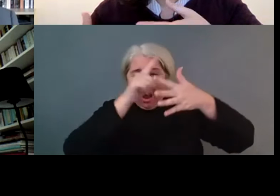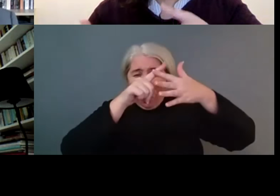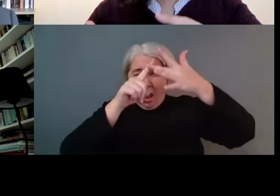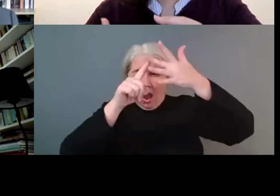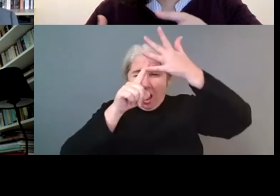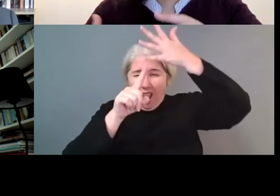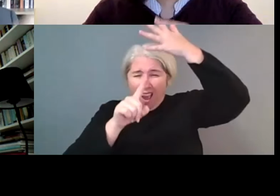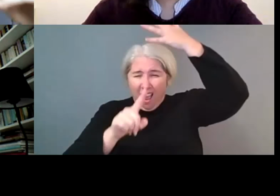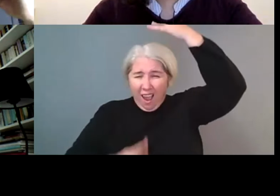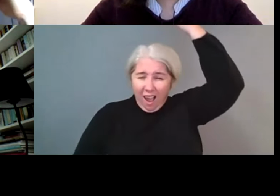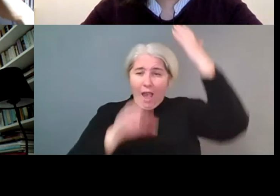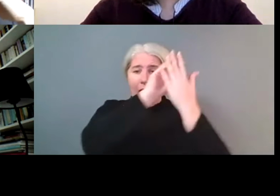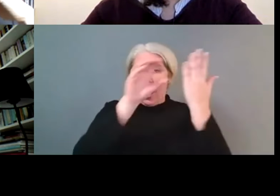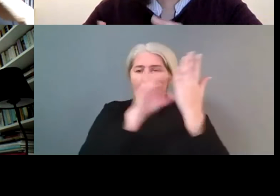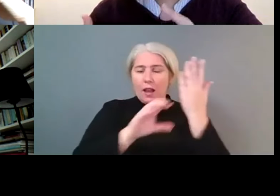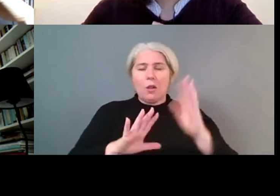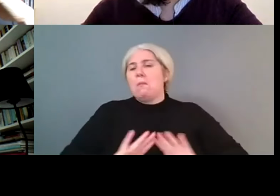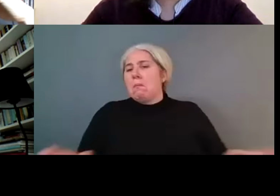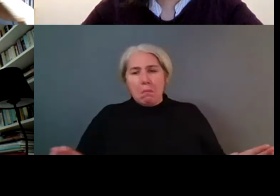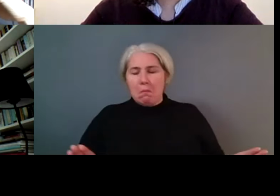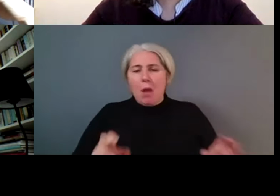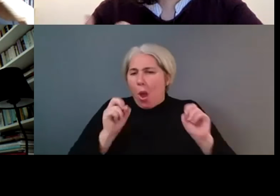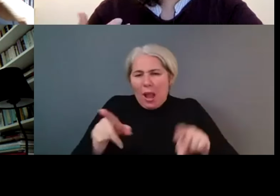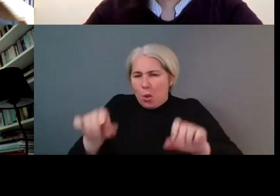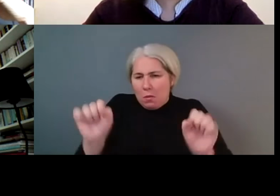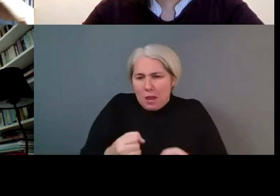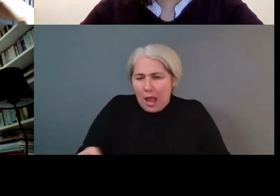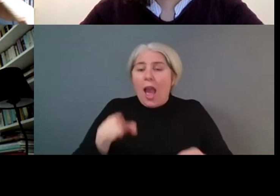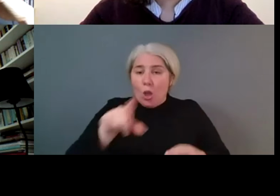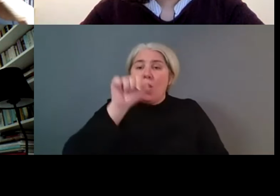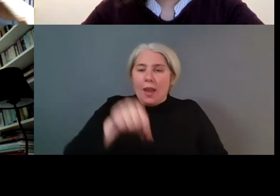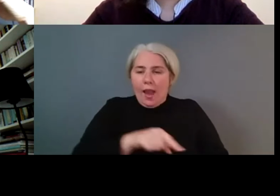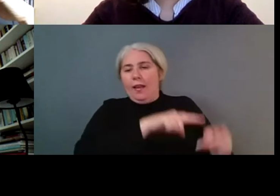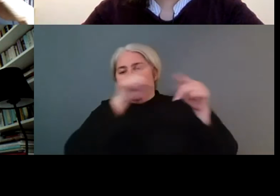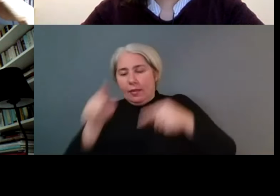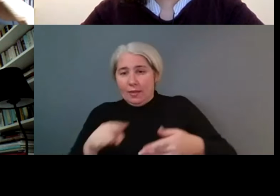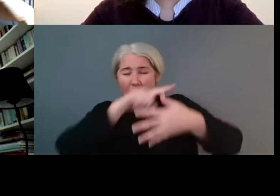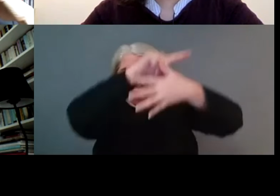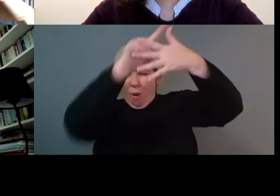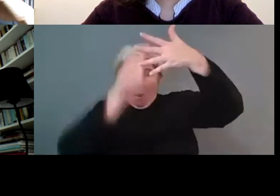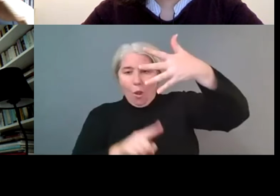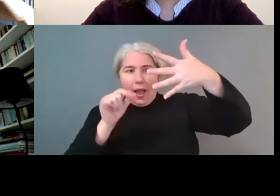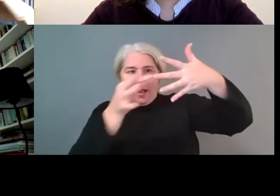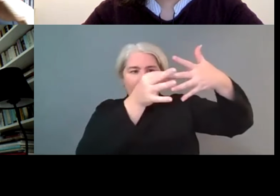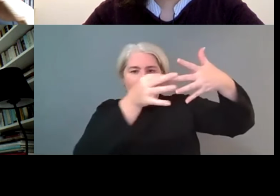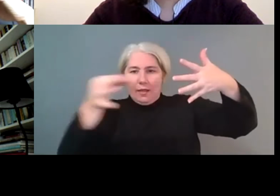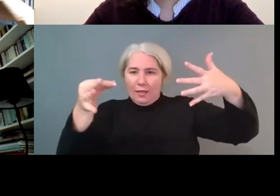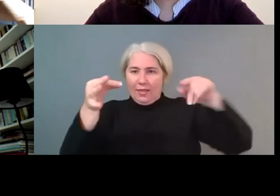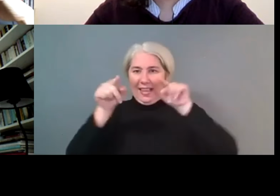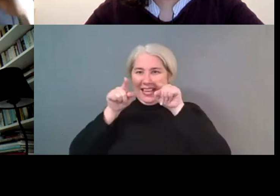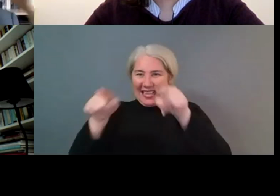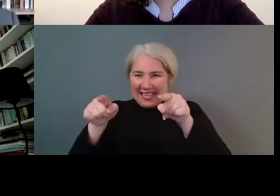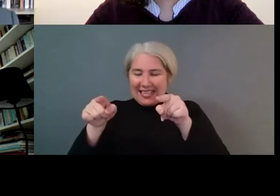if you can address only one particular issue, that shouldn't stop you, and you should go ahead and do get in